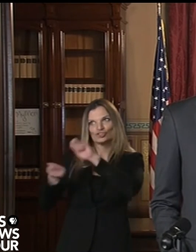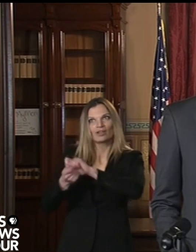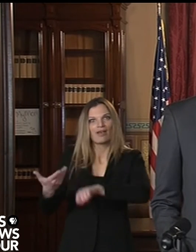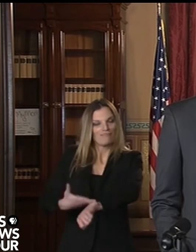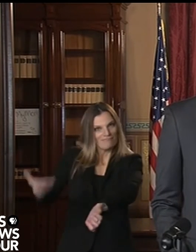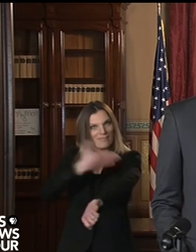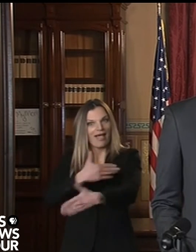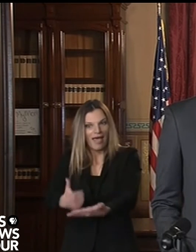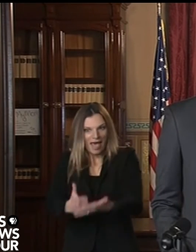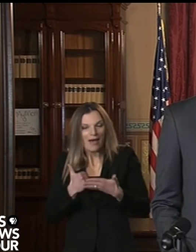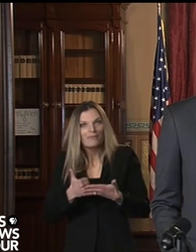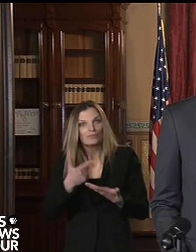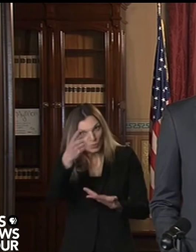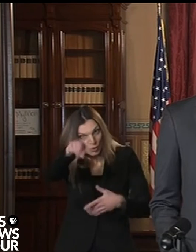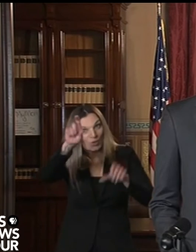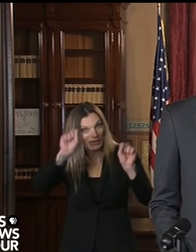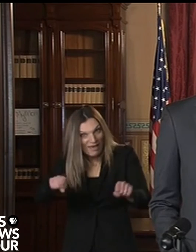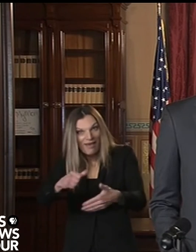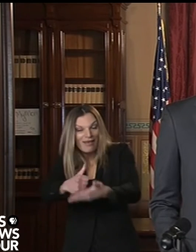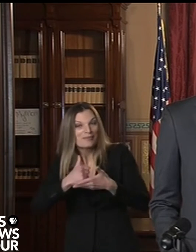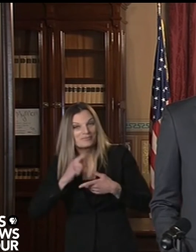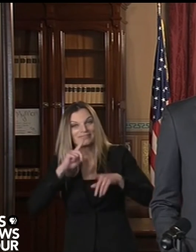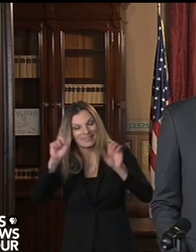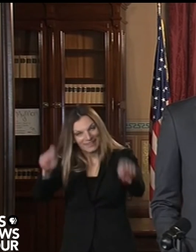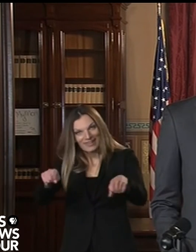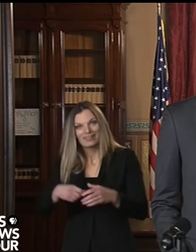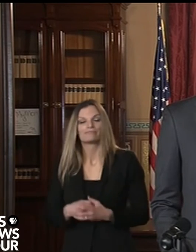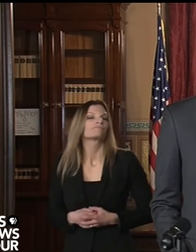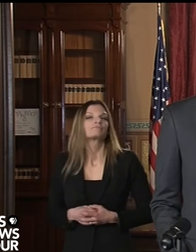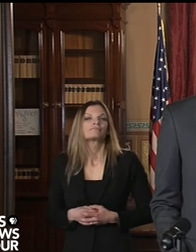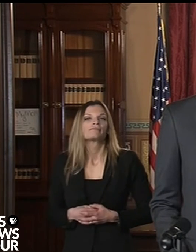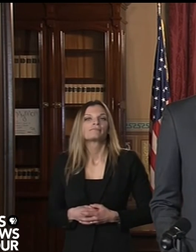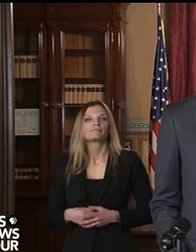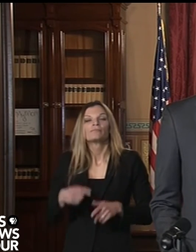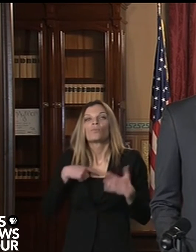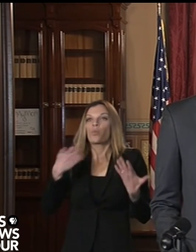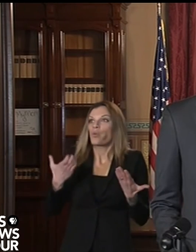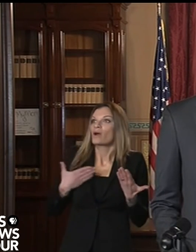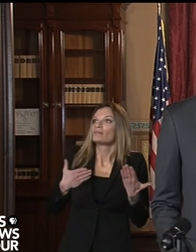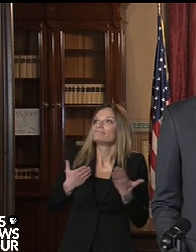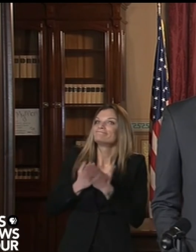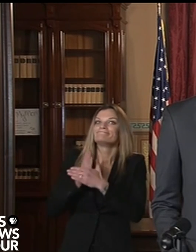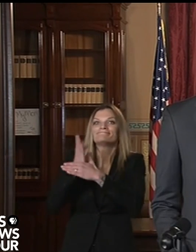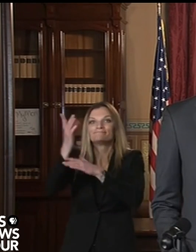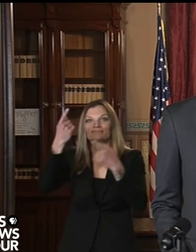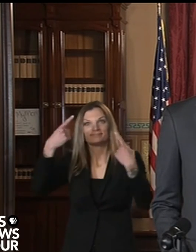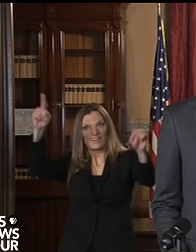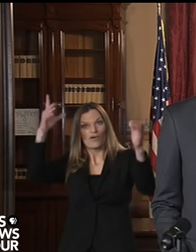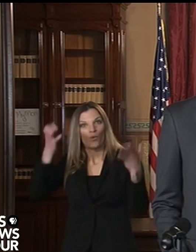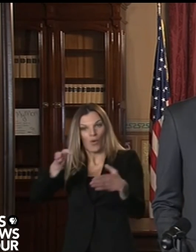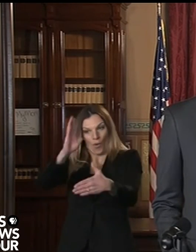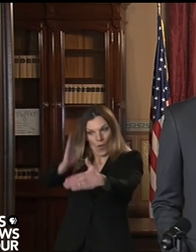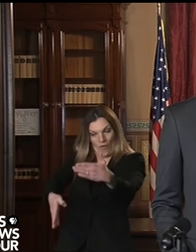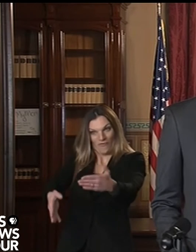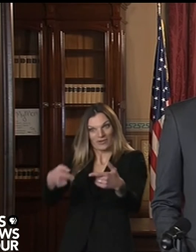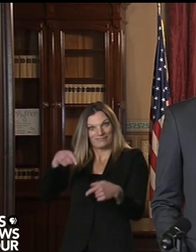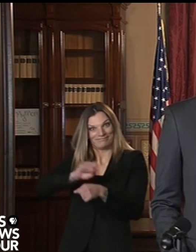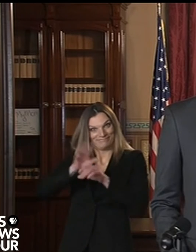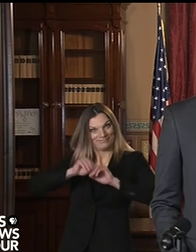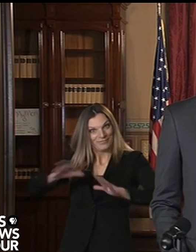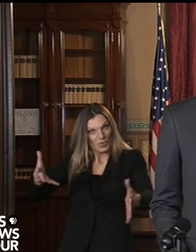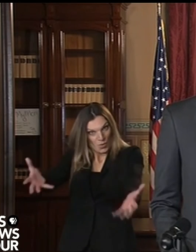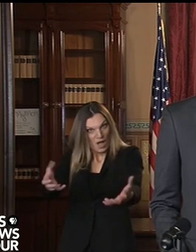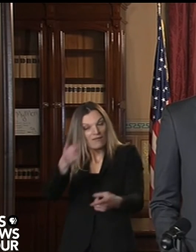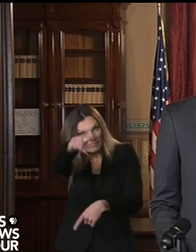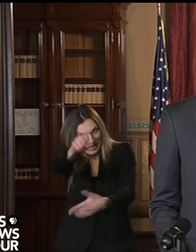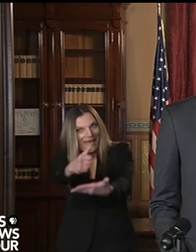choices that will slow the spread of this virus and that will help us reach the other side of this pandemic and do so together.